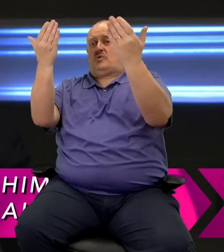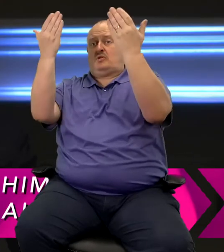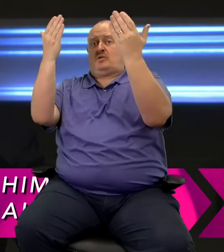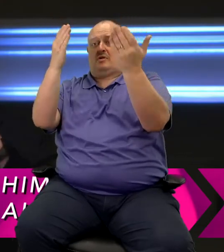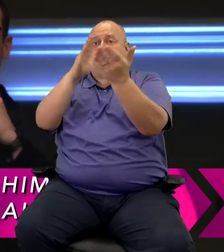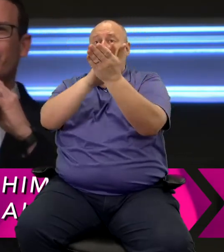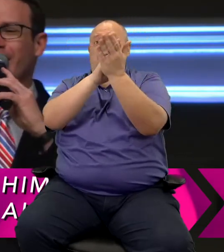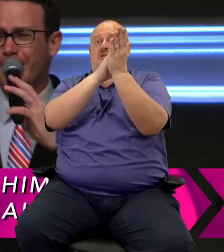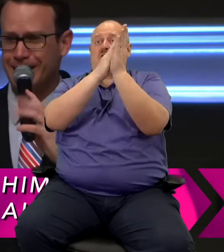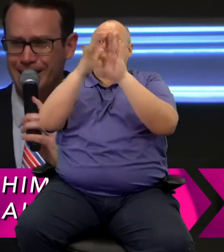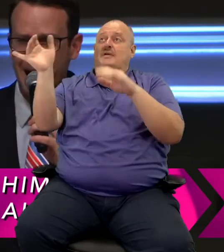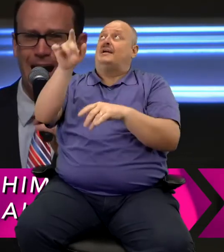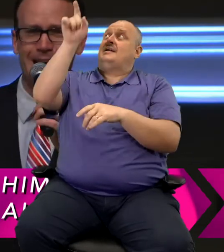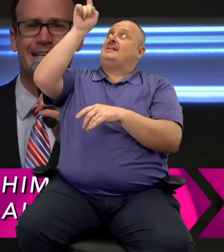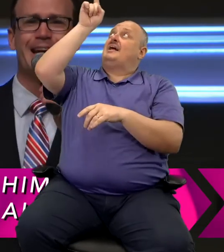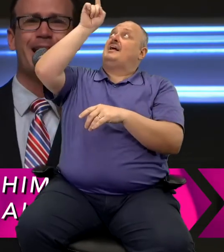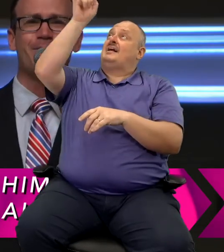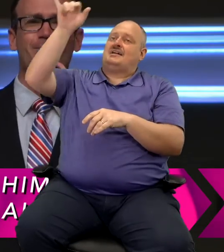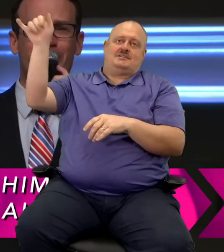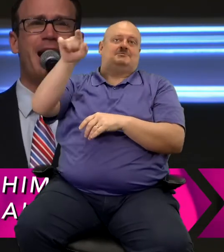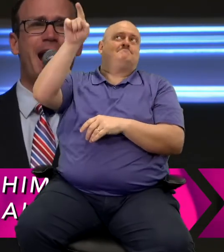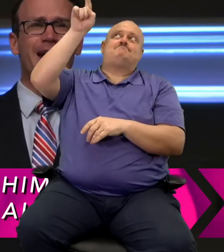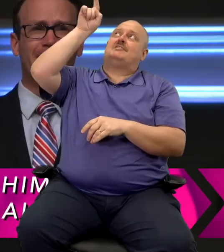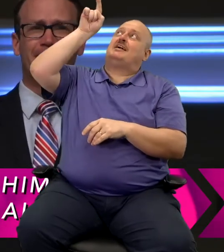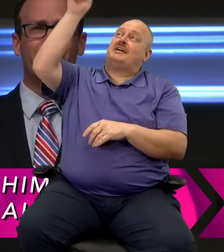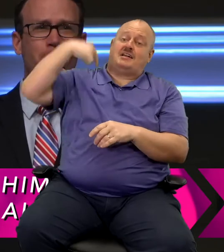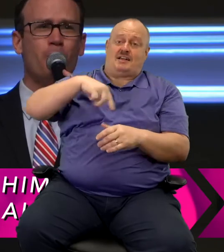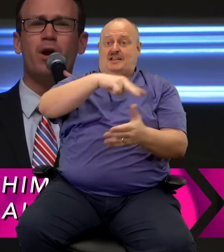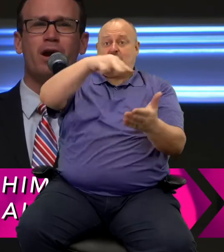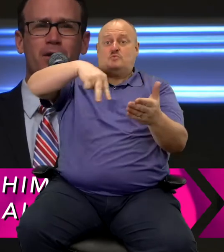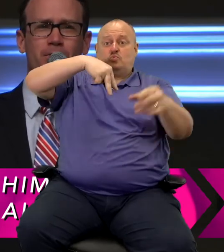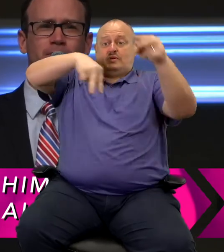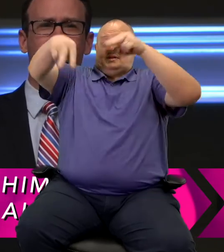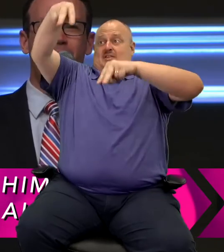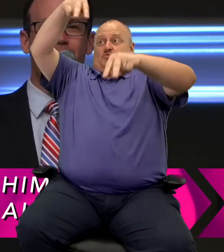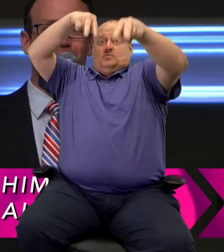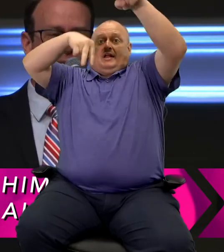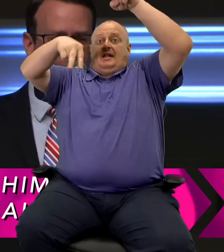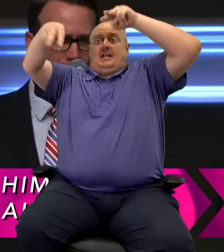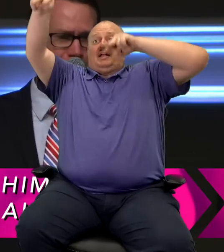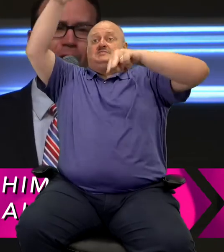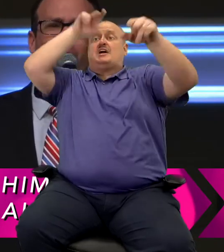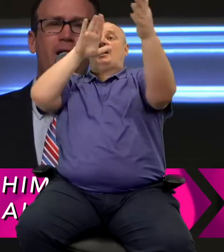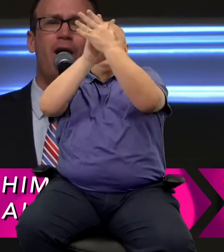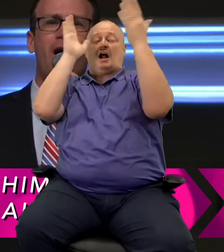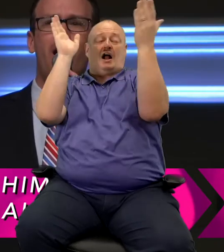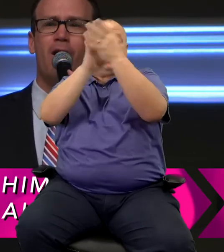alleluia. Made like him, like him we rise,